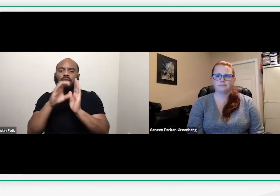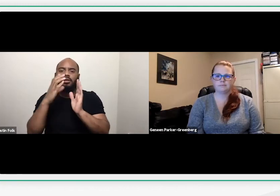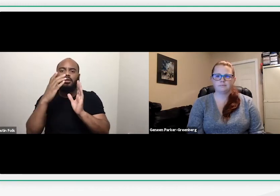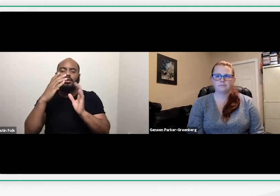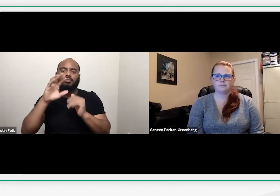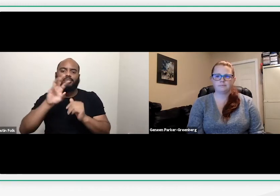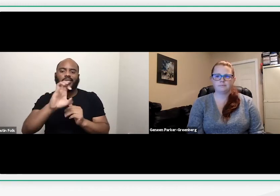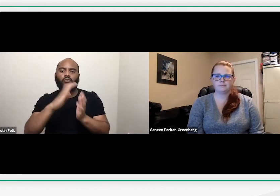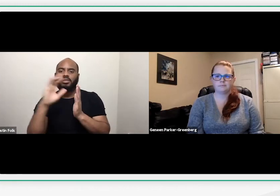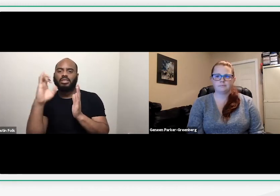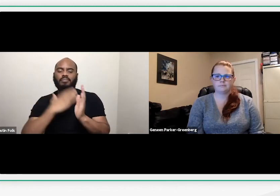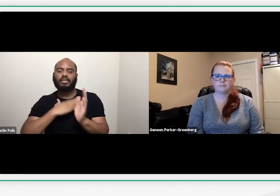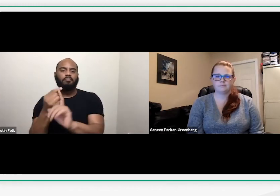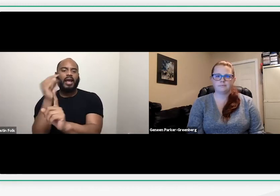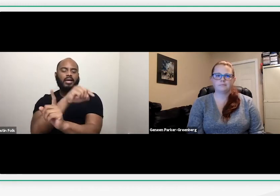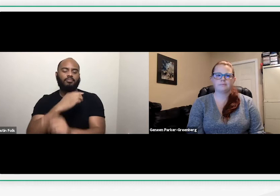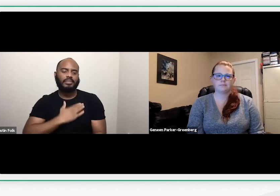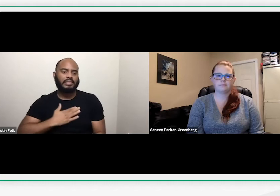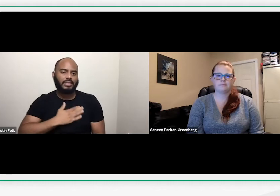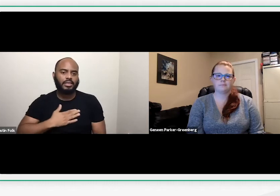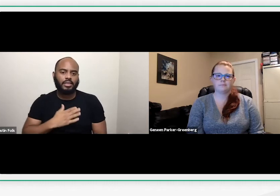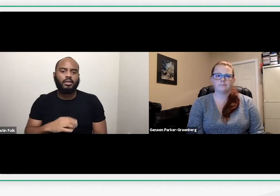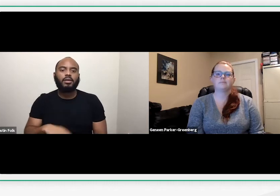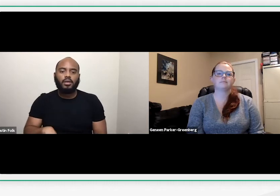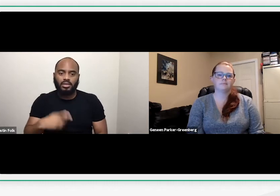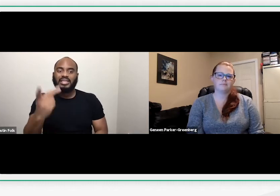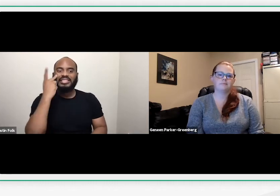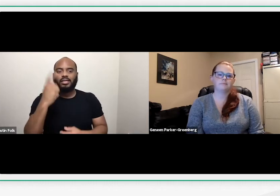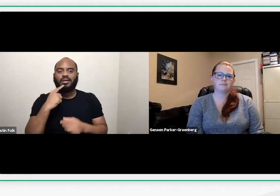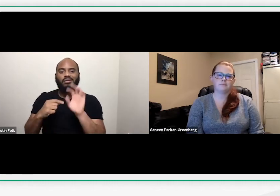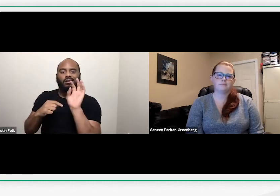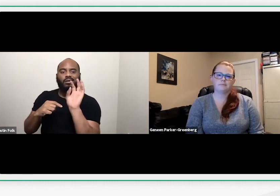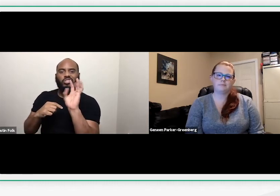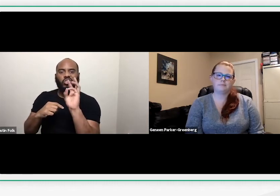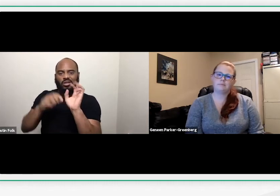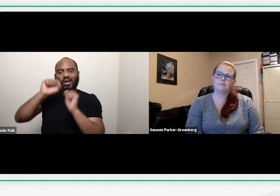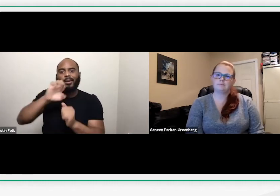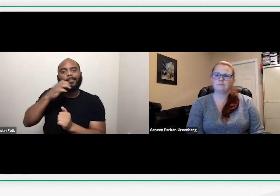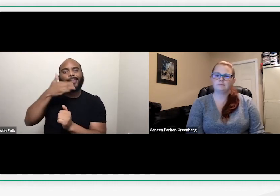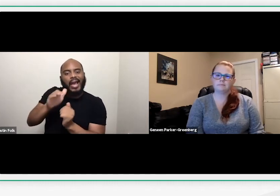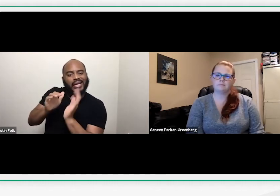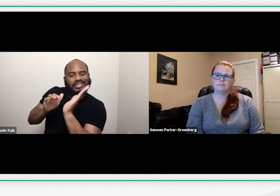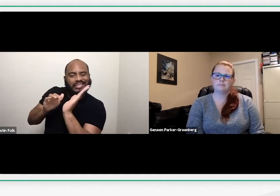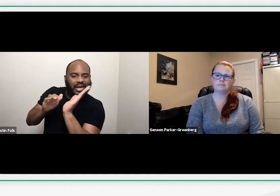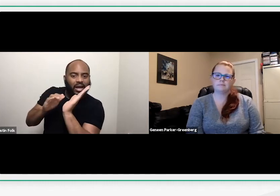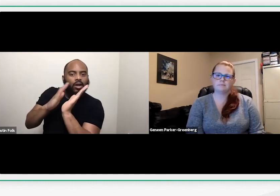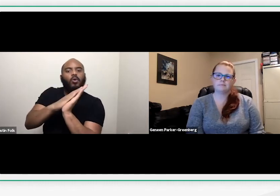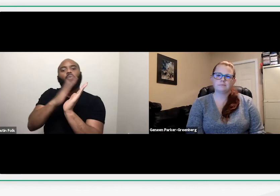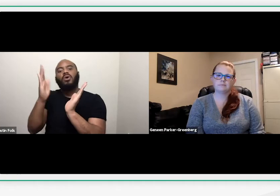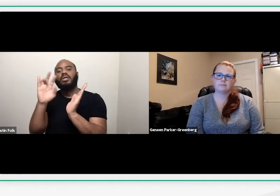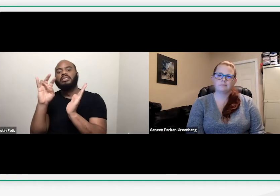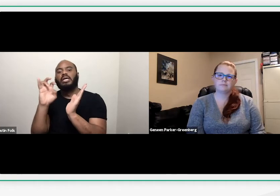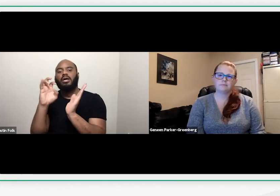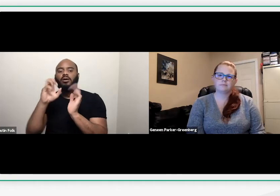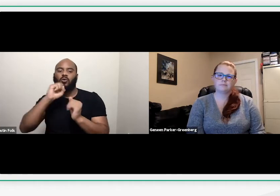report. And can we go back on the slides to the picture with the scores? Again,